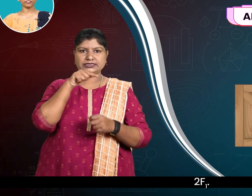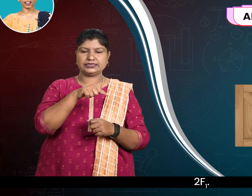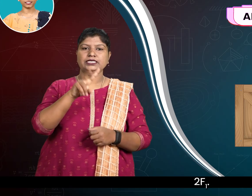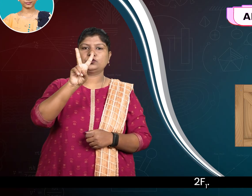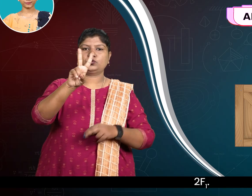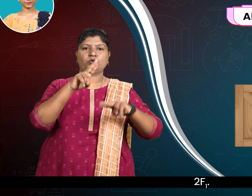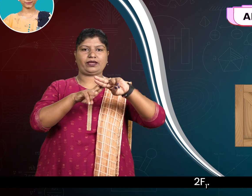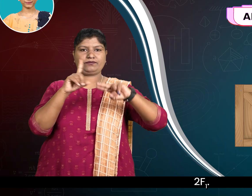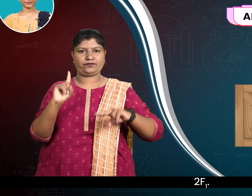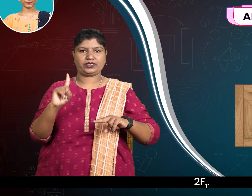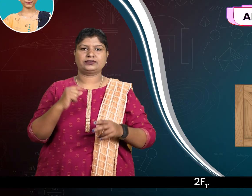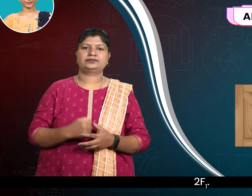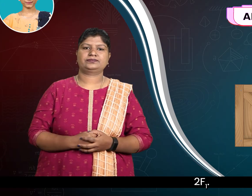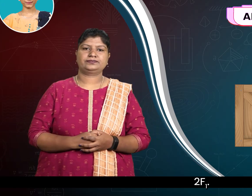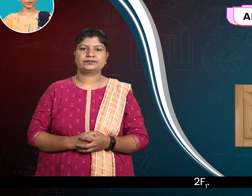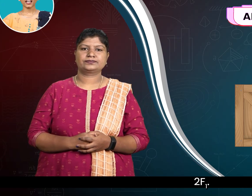2F1.